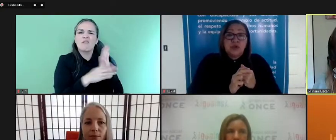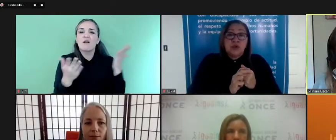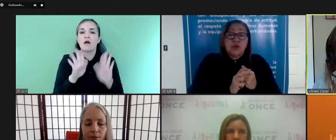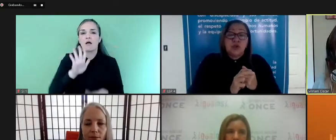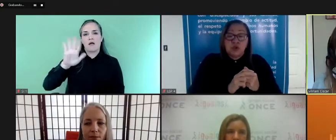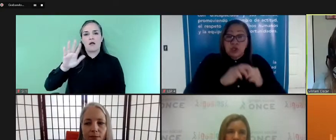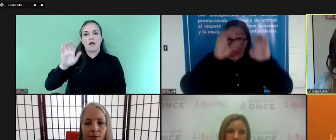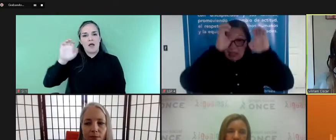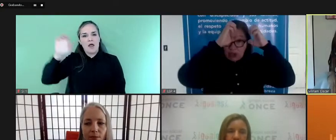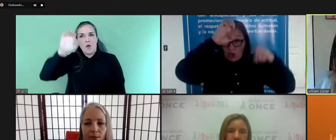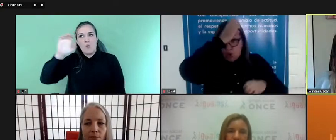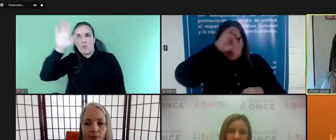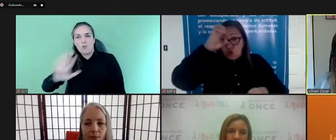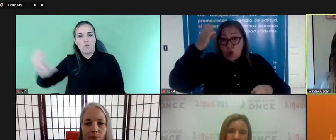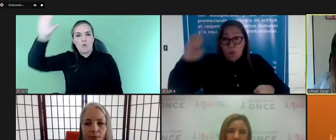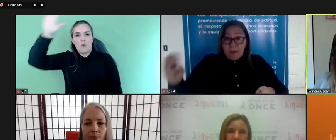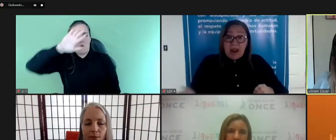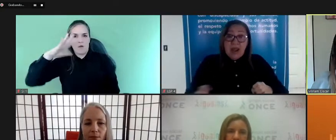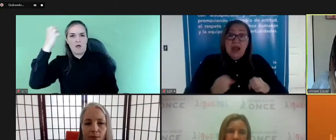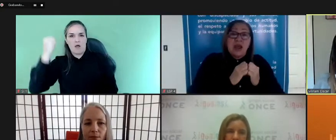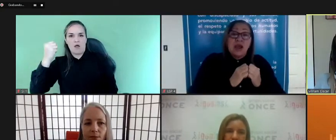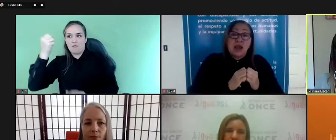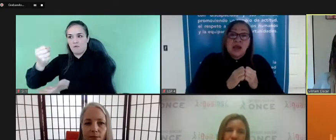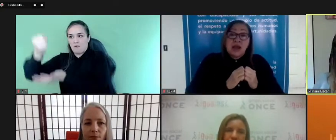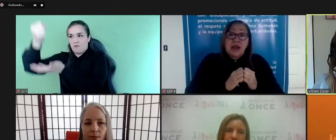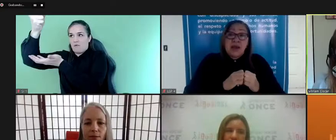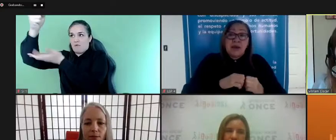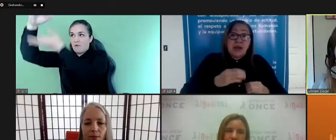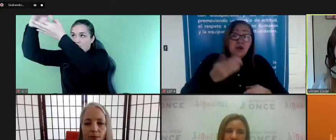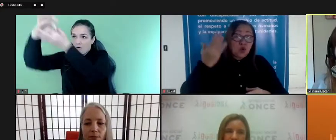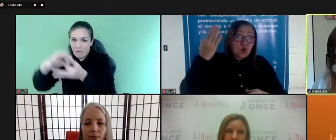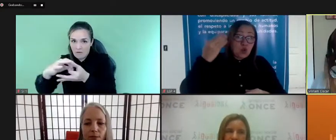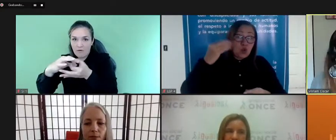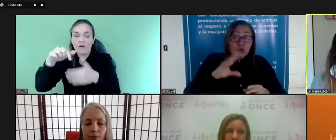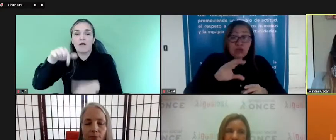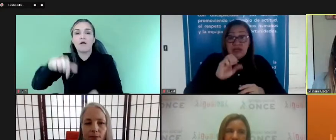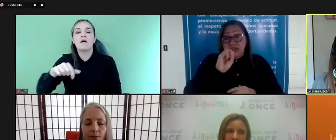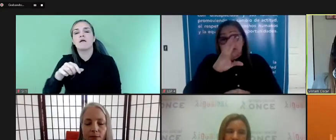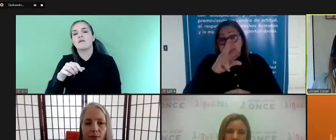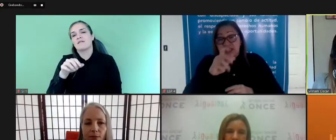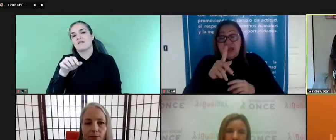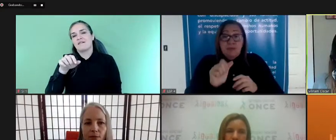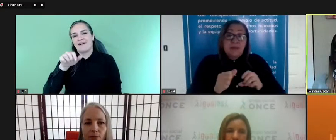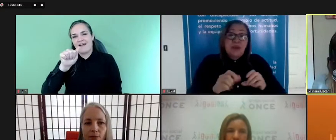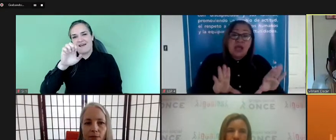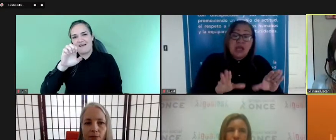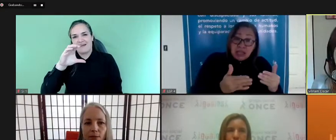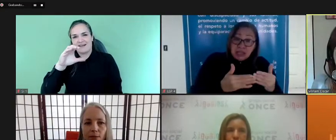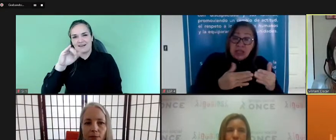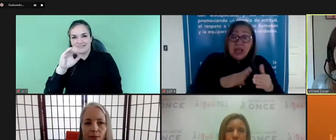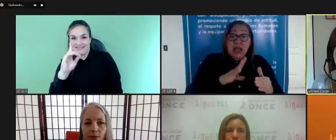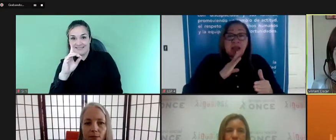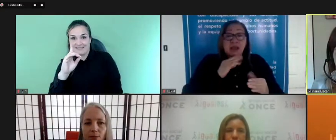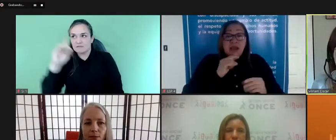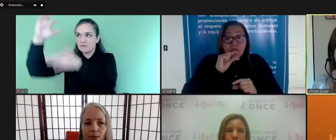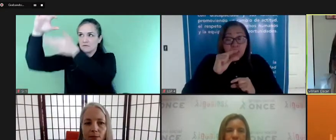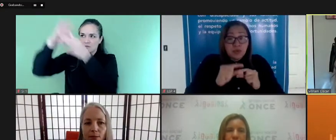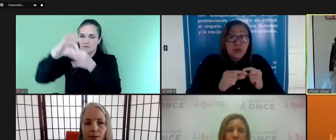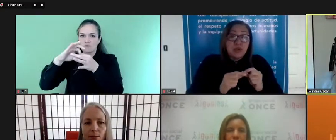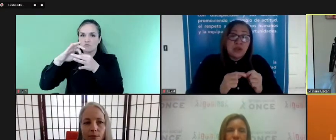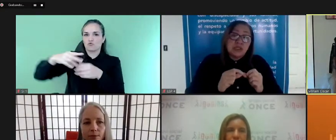the gap with the european union with fema with fiab that has been